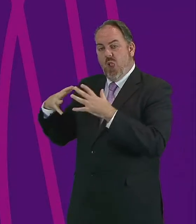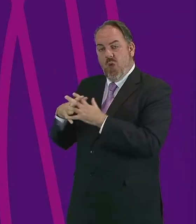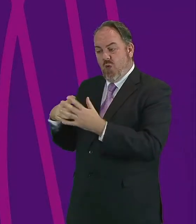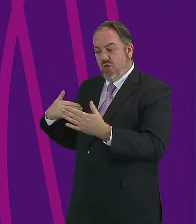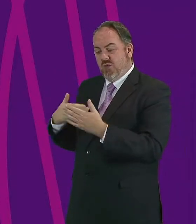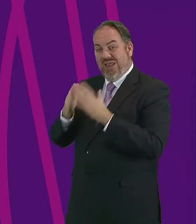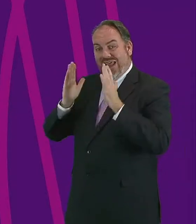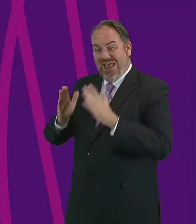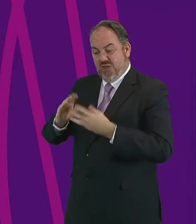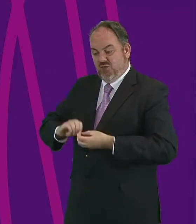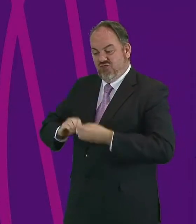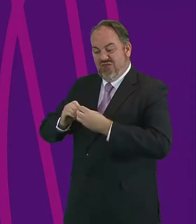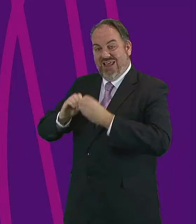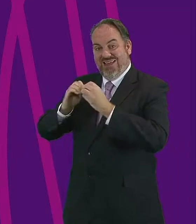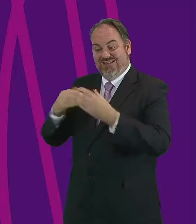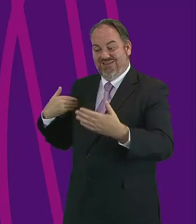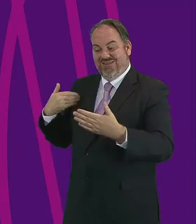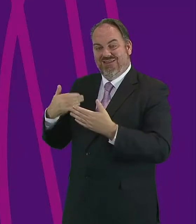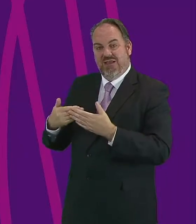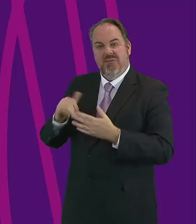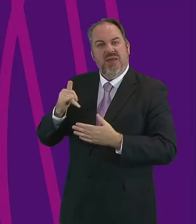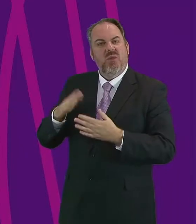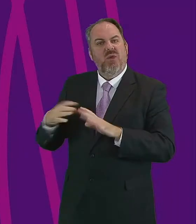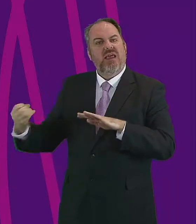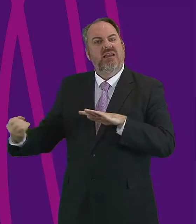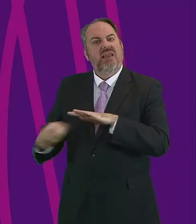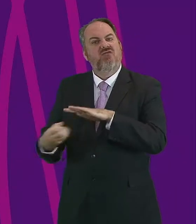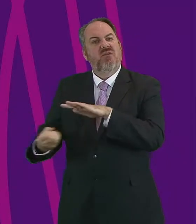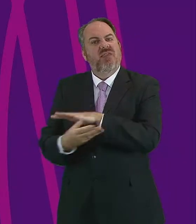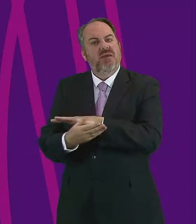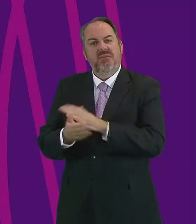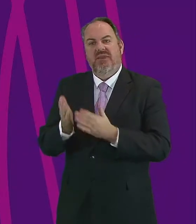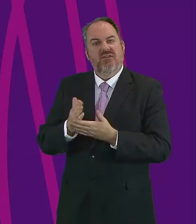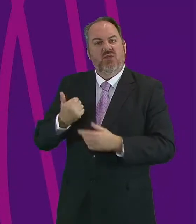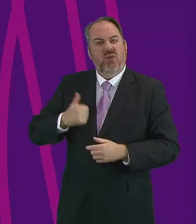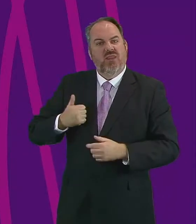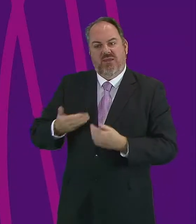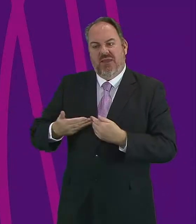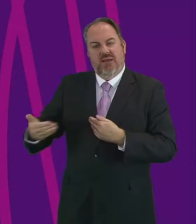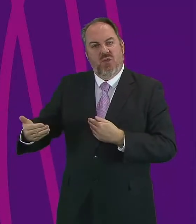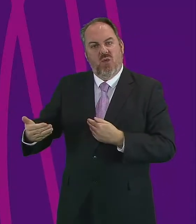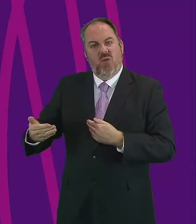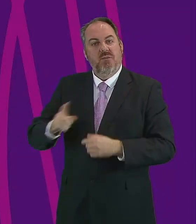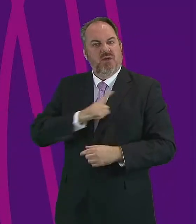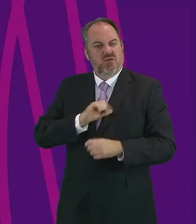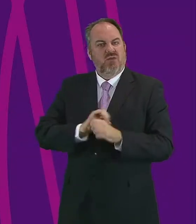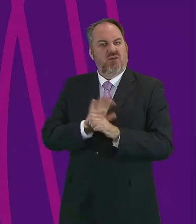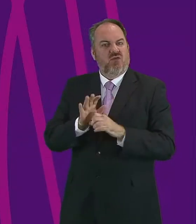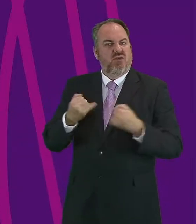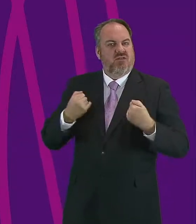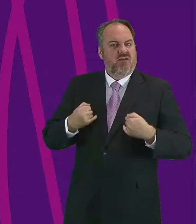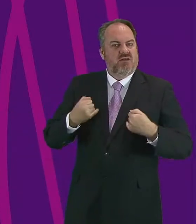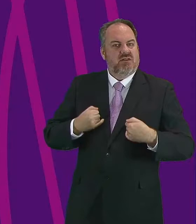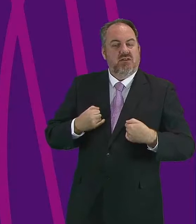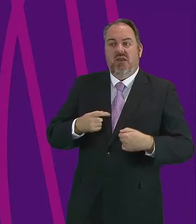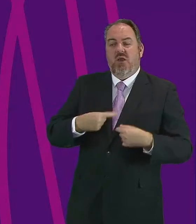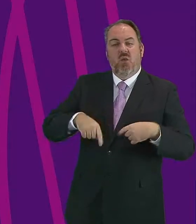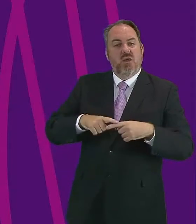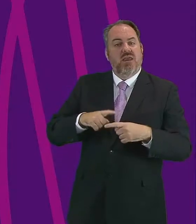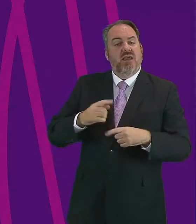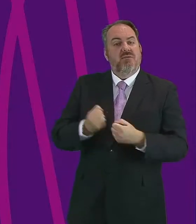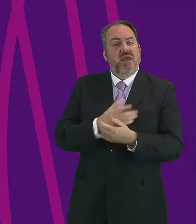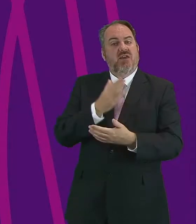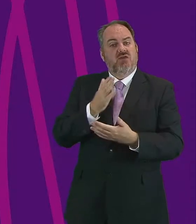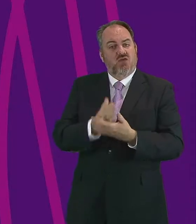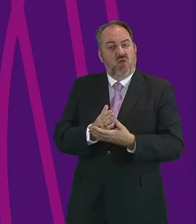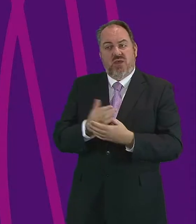necessary. Both sets of regulations came into force on the 29th of September, and separate regulations have also been made to suspend provisions relating